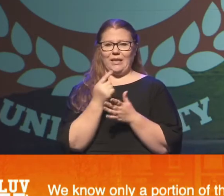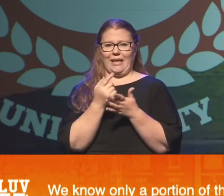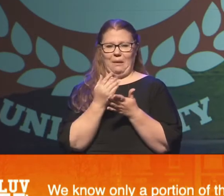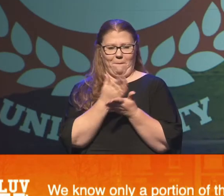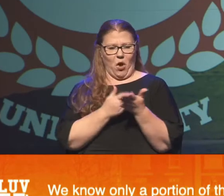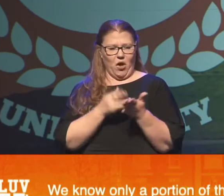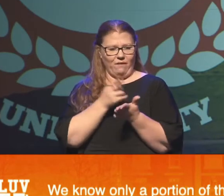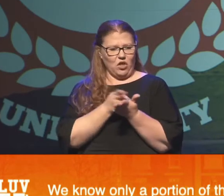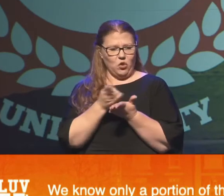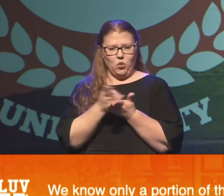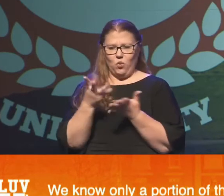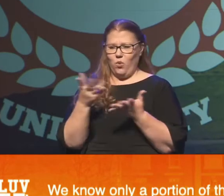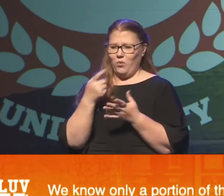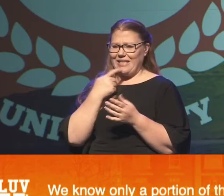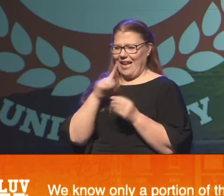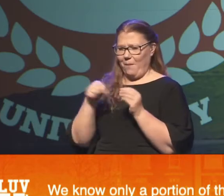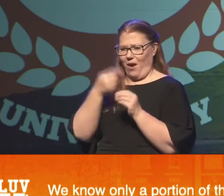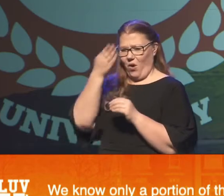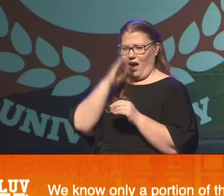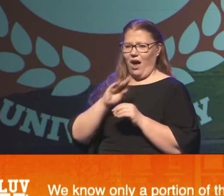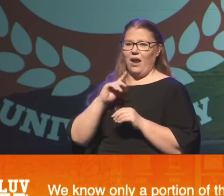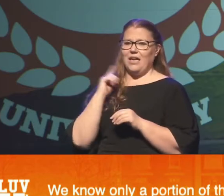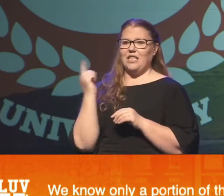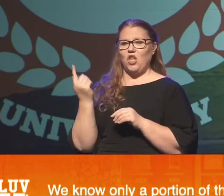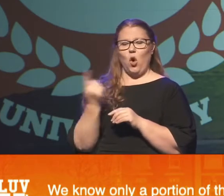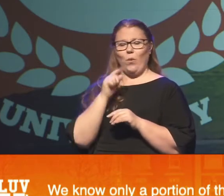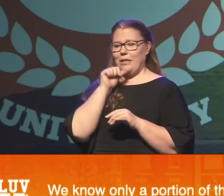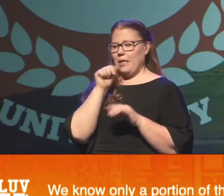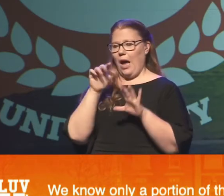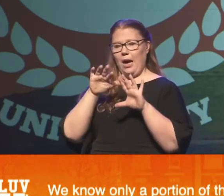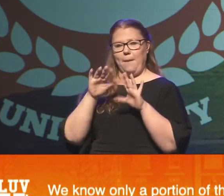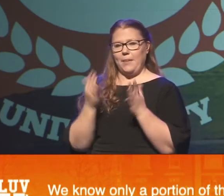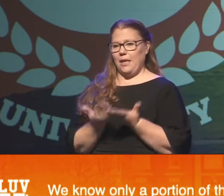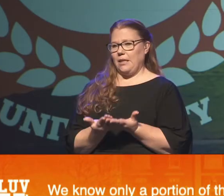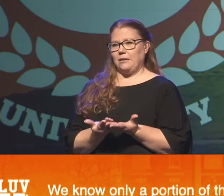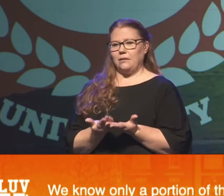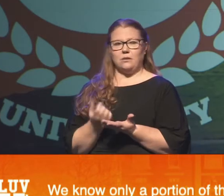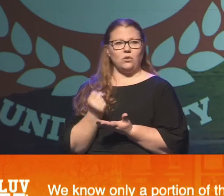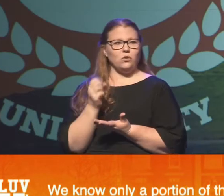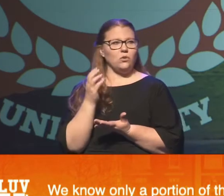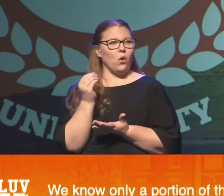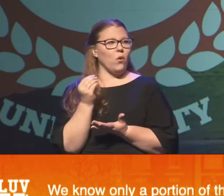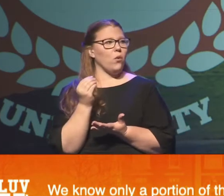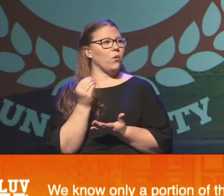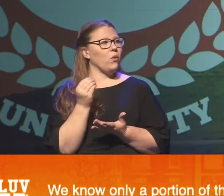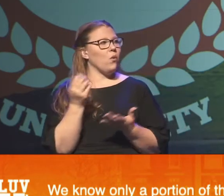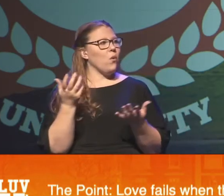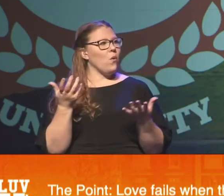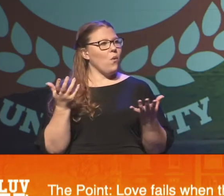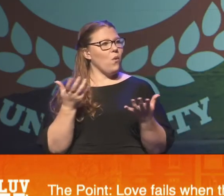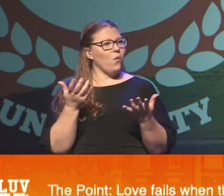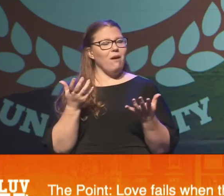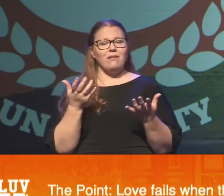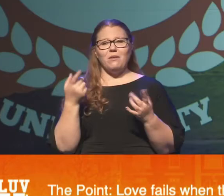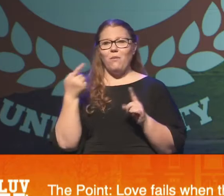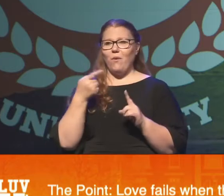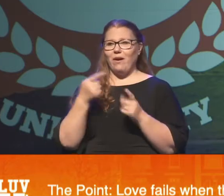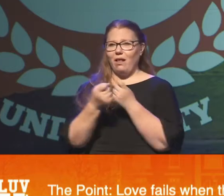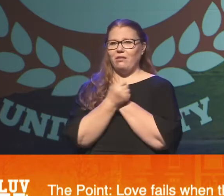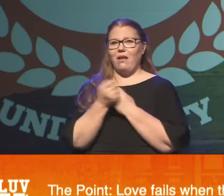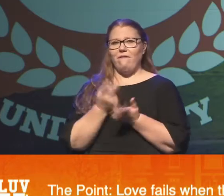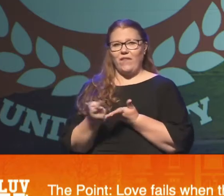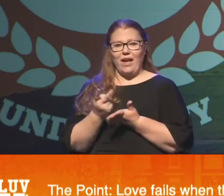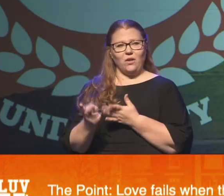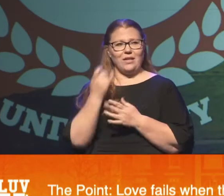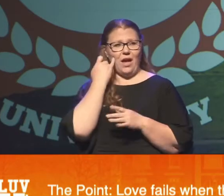say about God is always incomplete. So here's the point. Love fails. when the one doing the